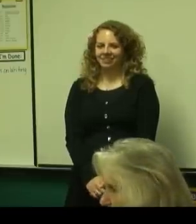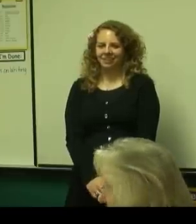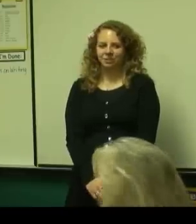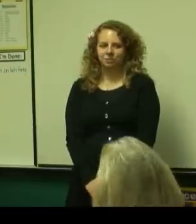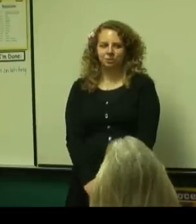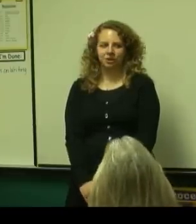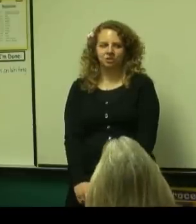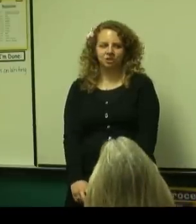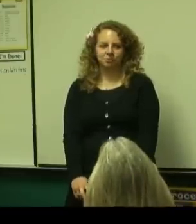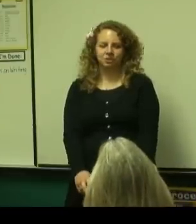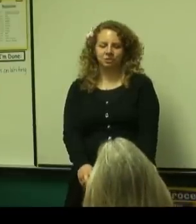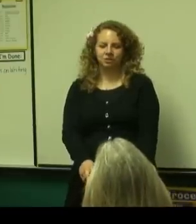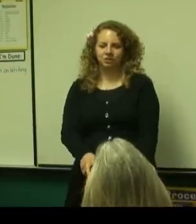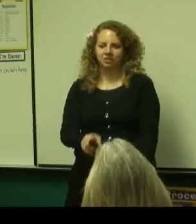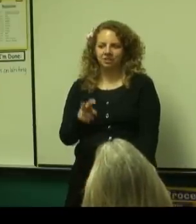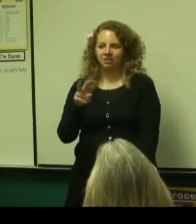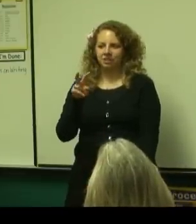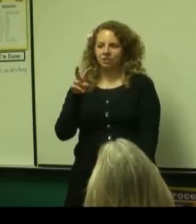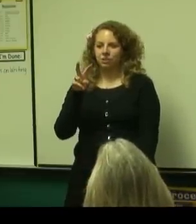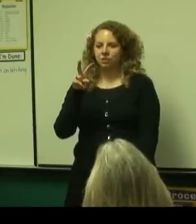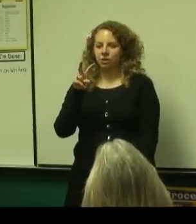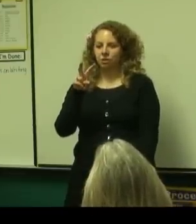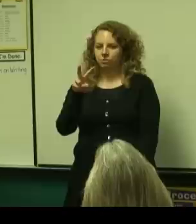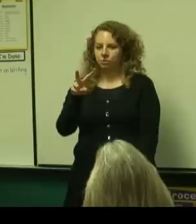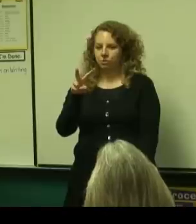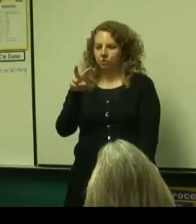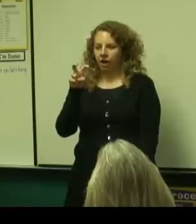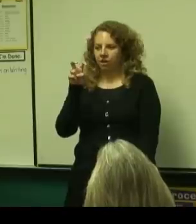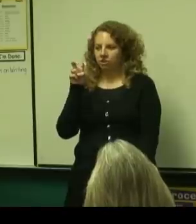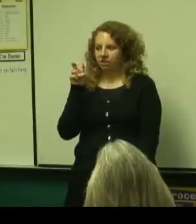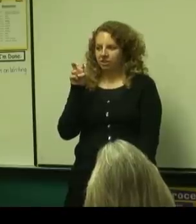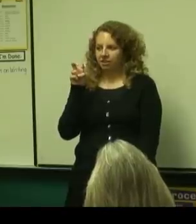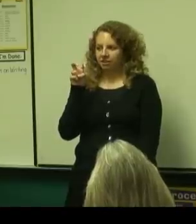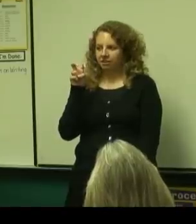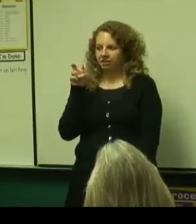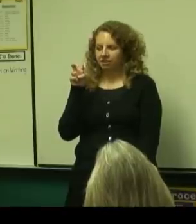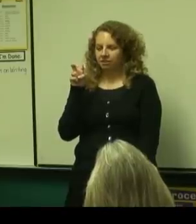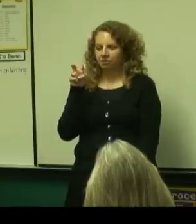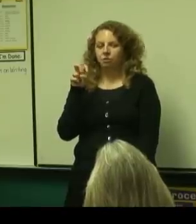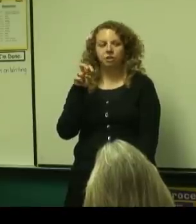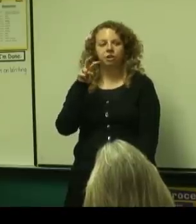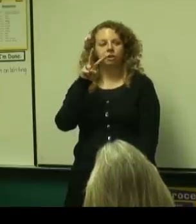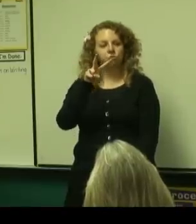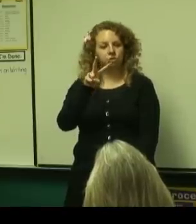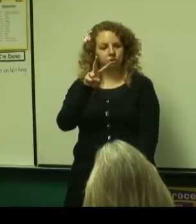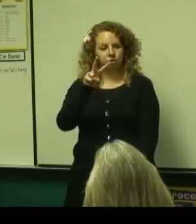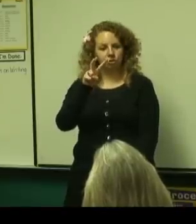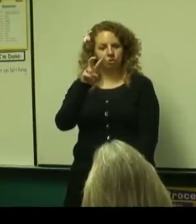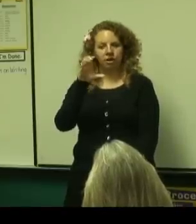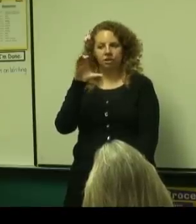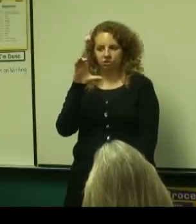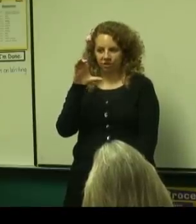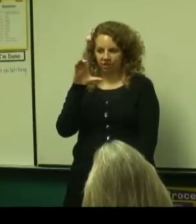Okay, so 200, show me your 200s. So 200, or you could go